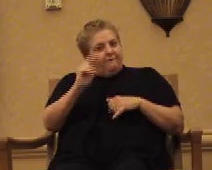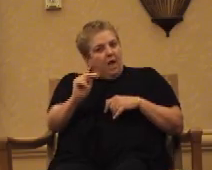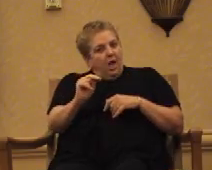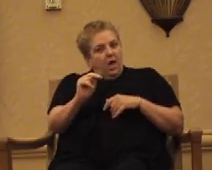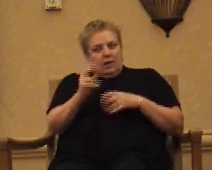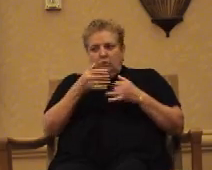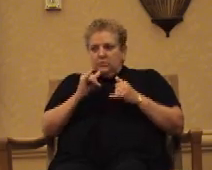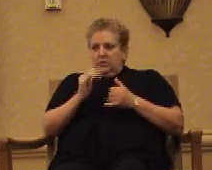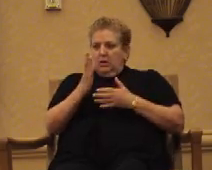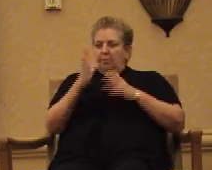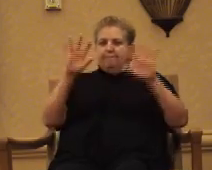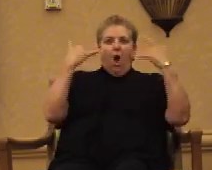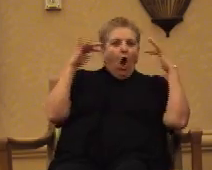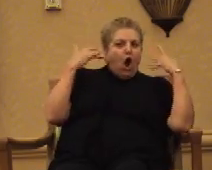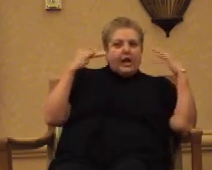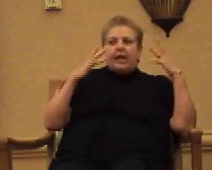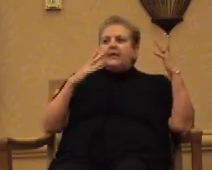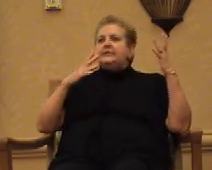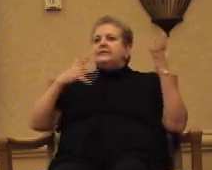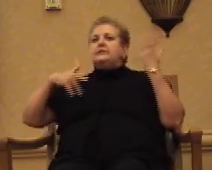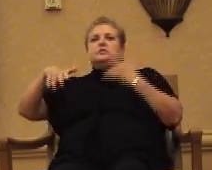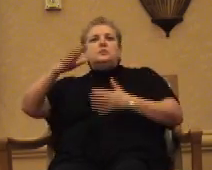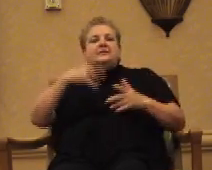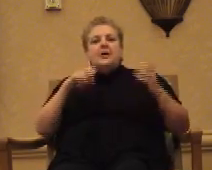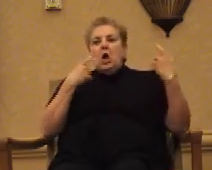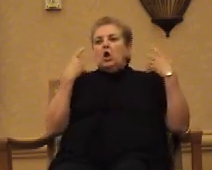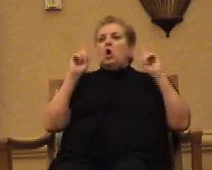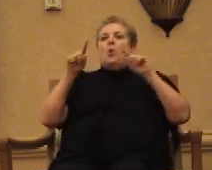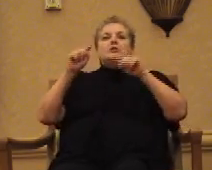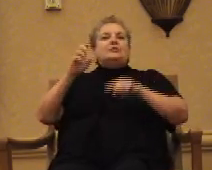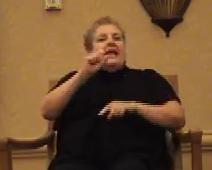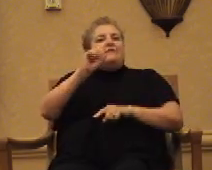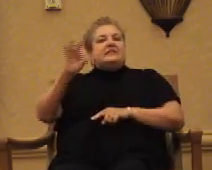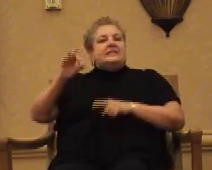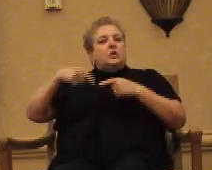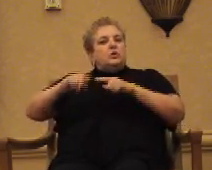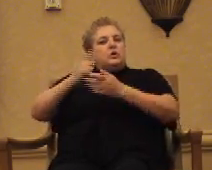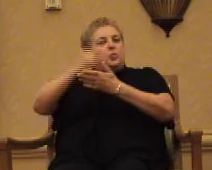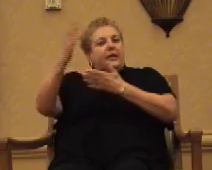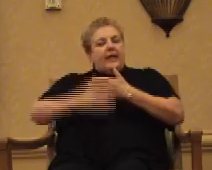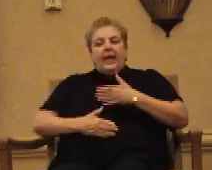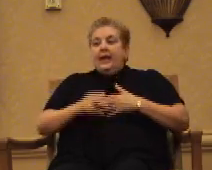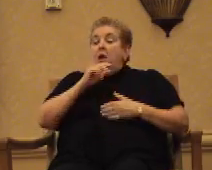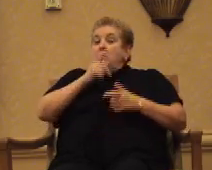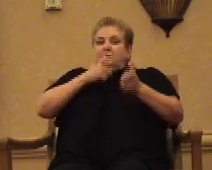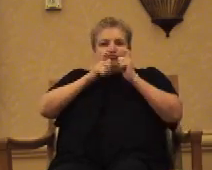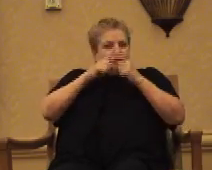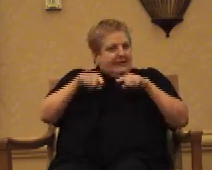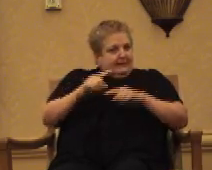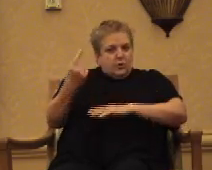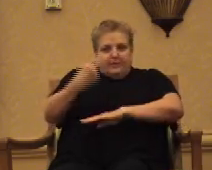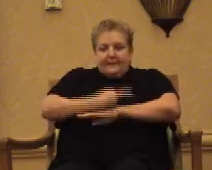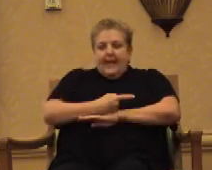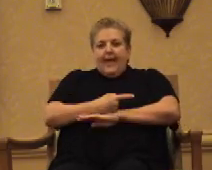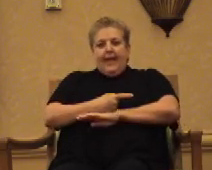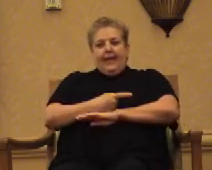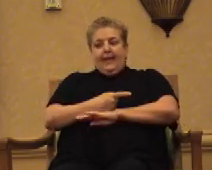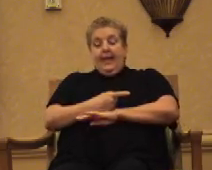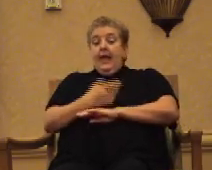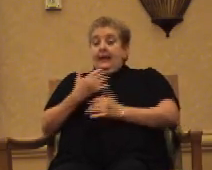It was parties, it was going into San Francisco on the weekends. I wasn't drinking during the day. Now, my friend Joey had gone